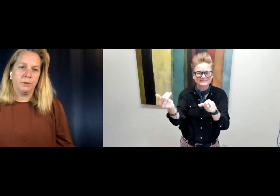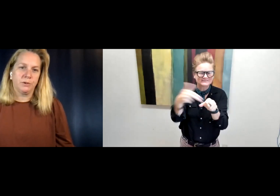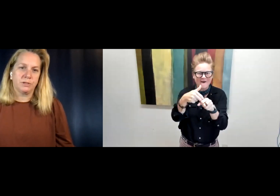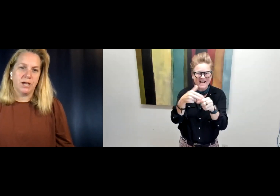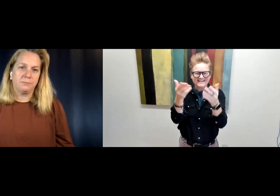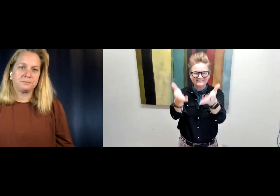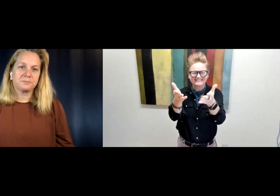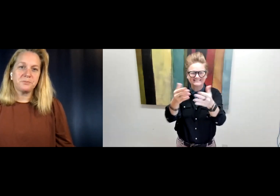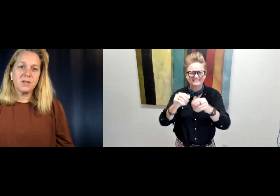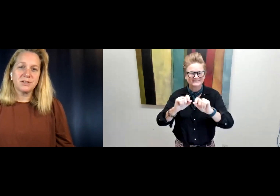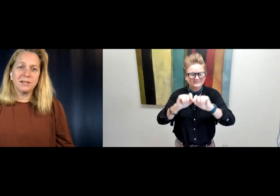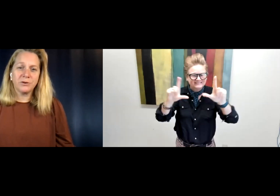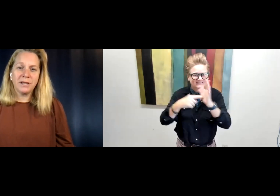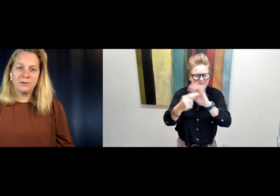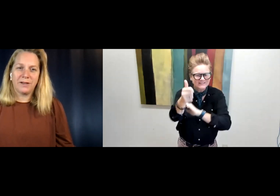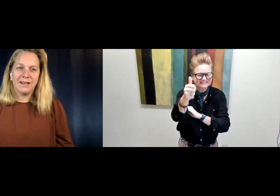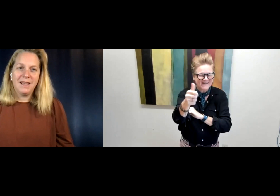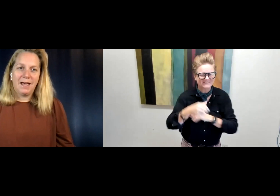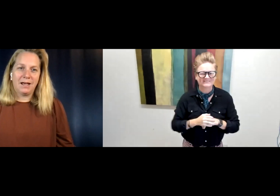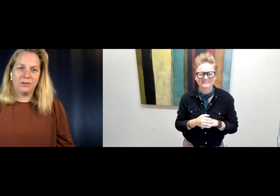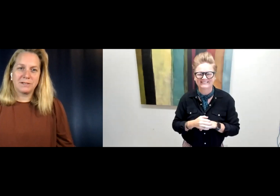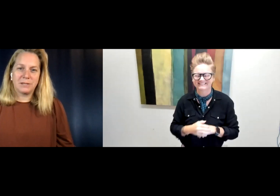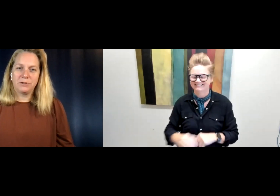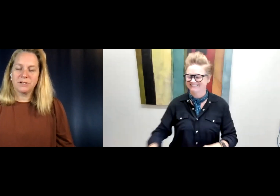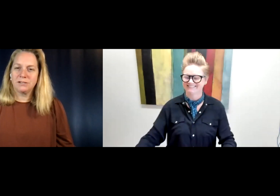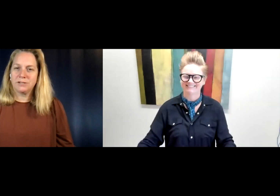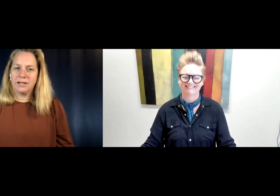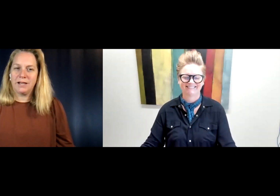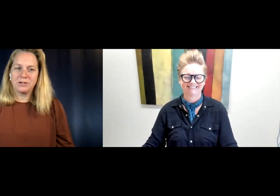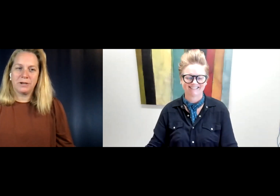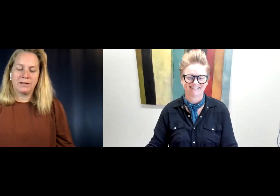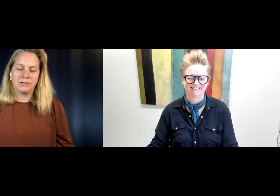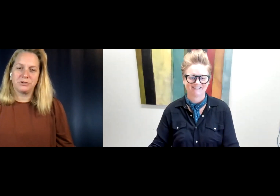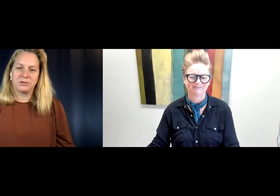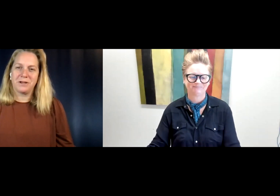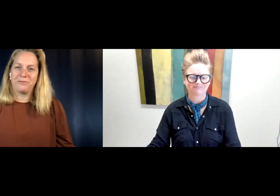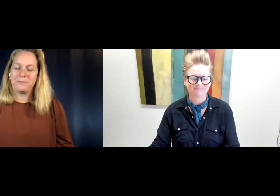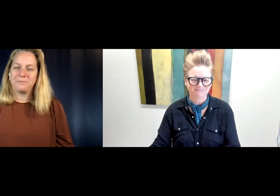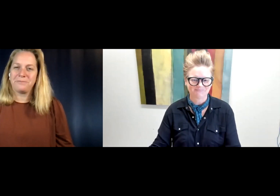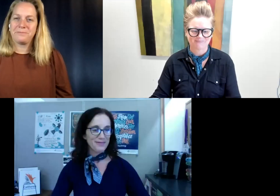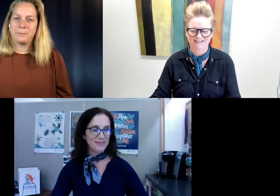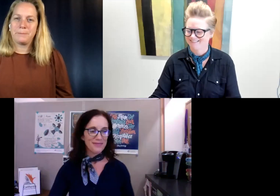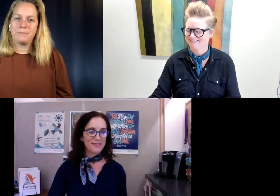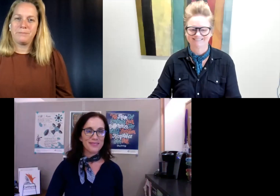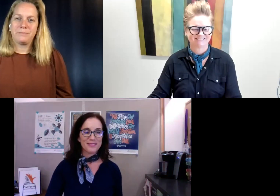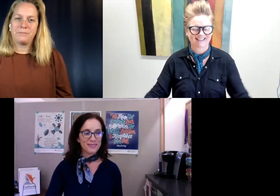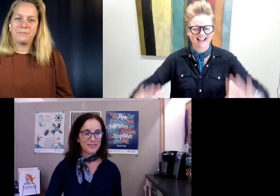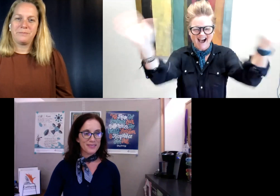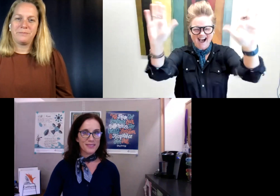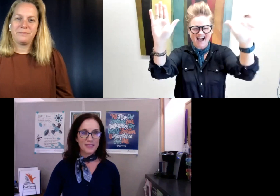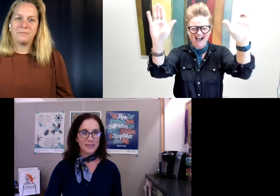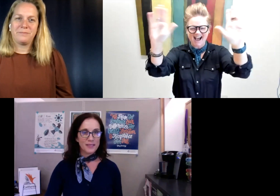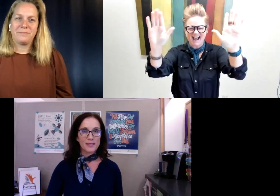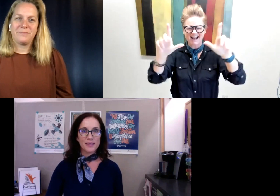can go ahead and put those in chat. So let's go ahead and invite Laura T. Peterson on the line to go ahead and introduce yourself.